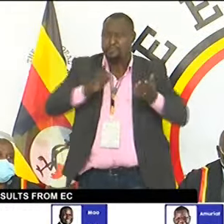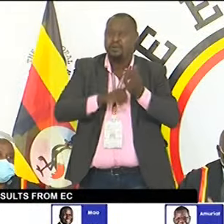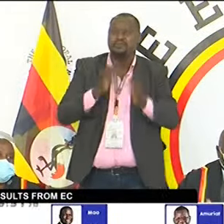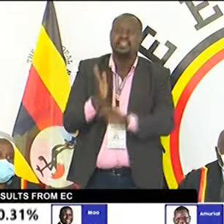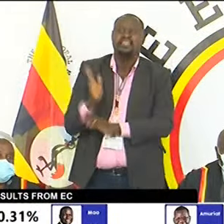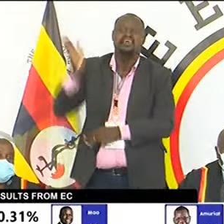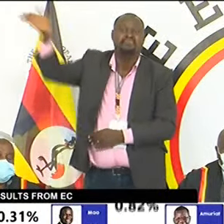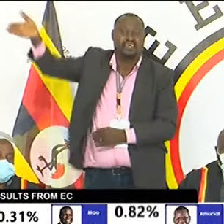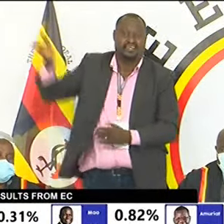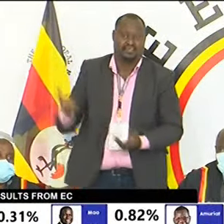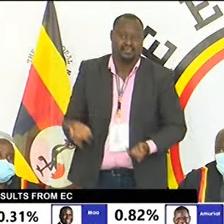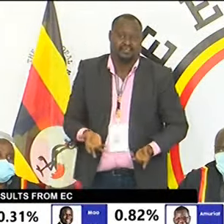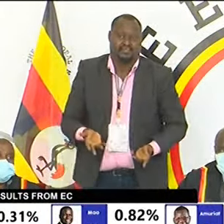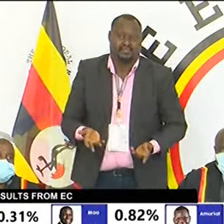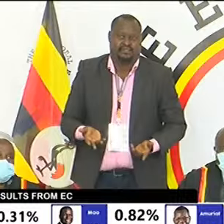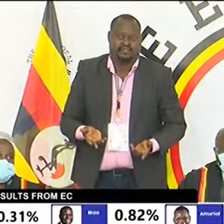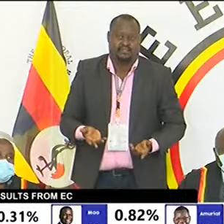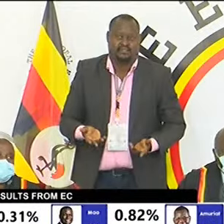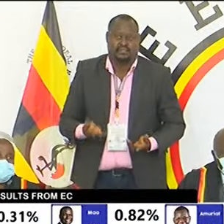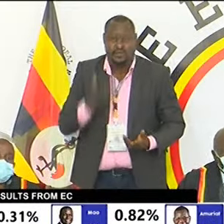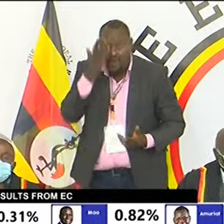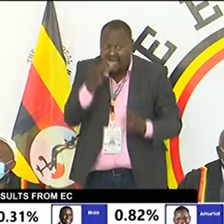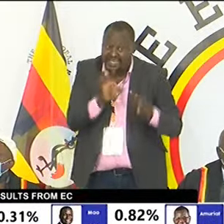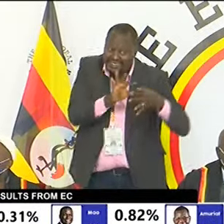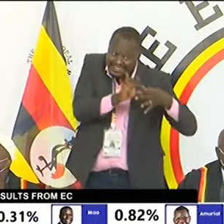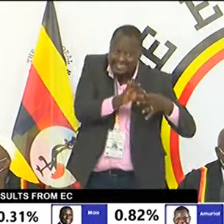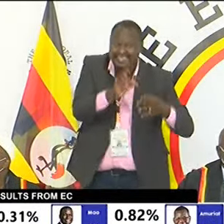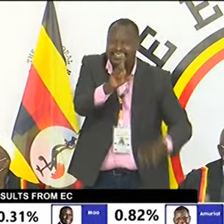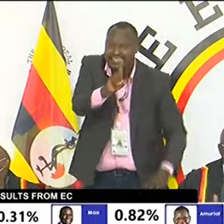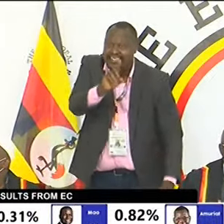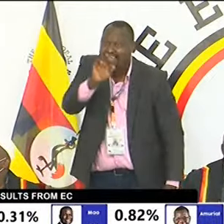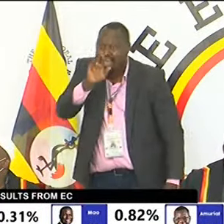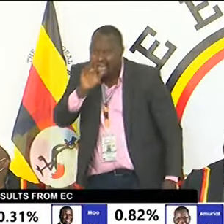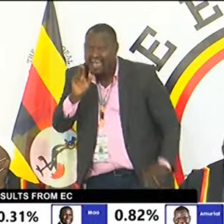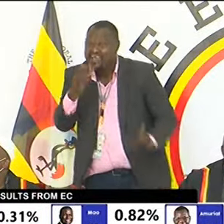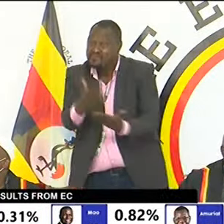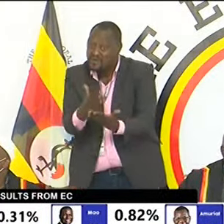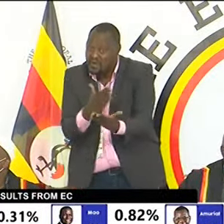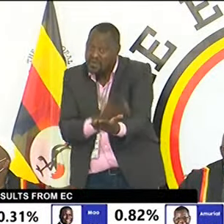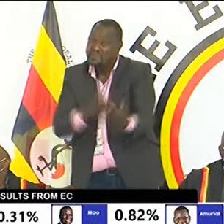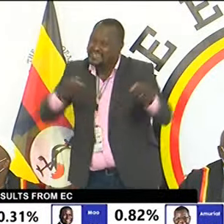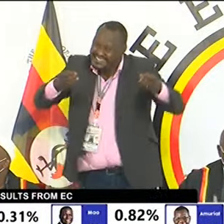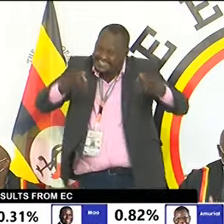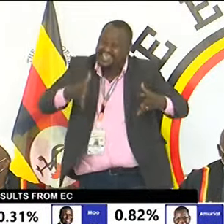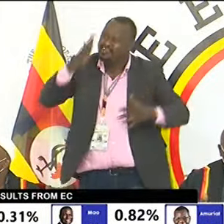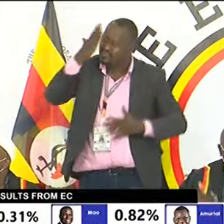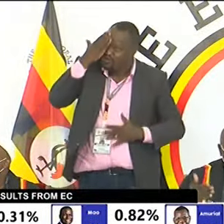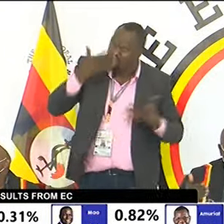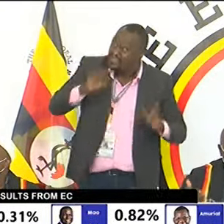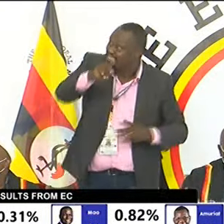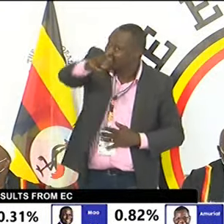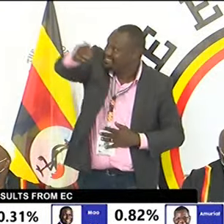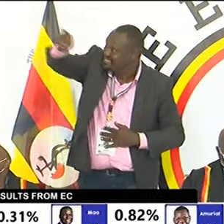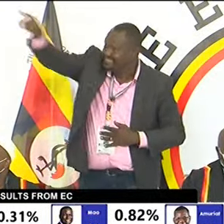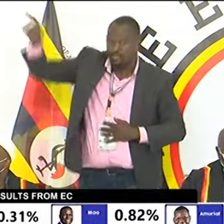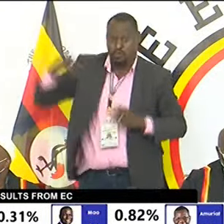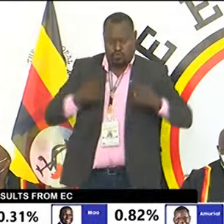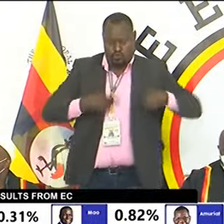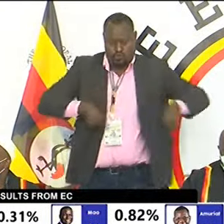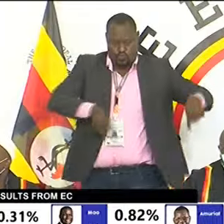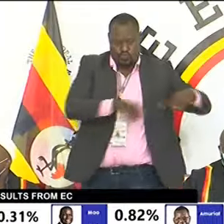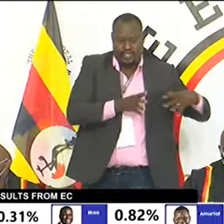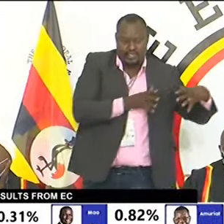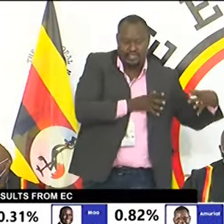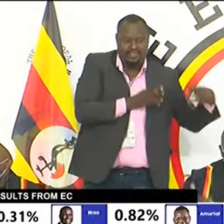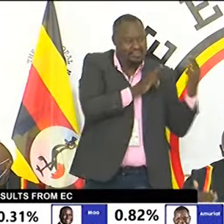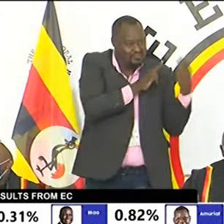on account of these DR forms. They already know. For us, we know we can only announce what